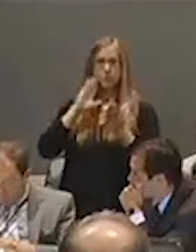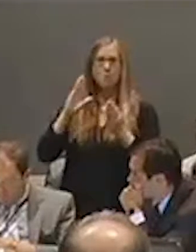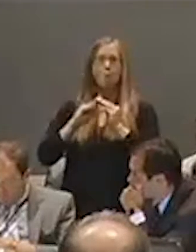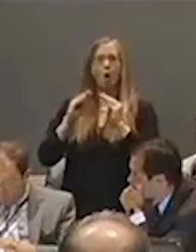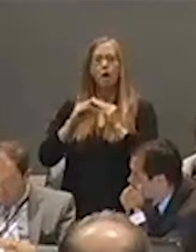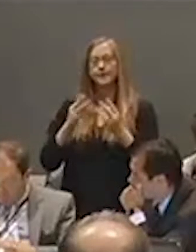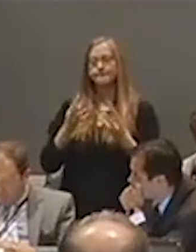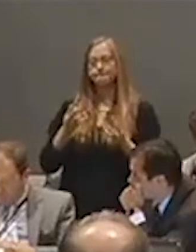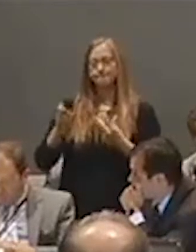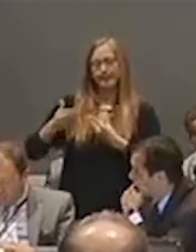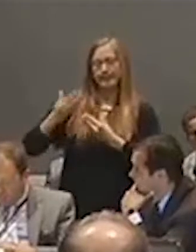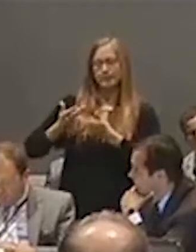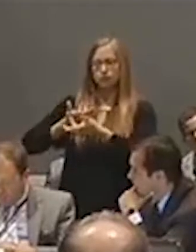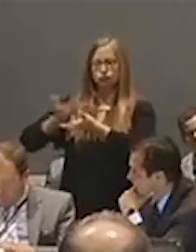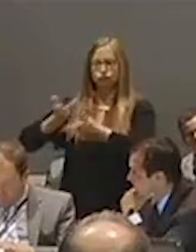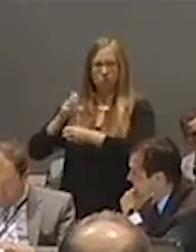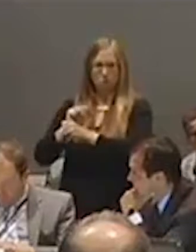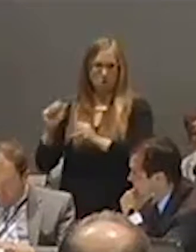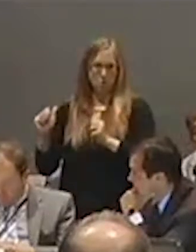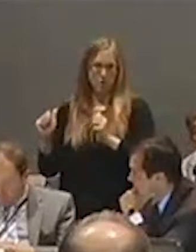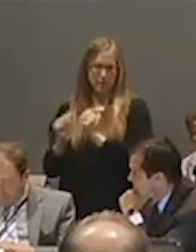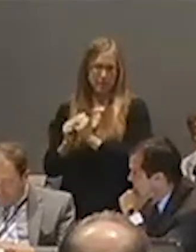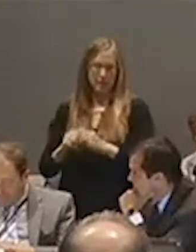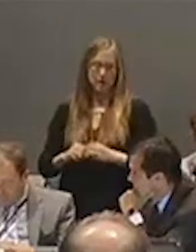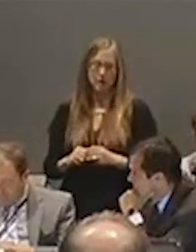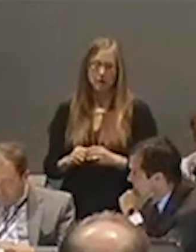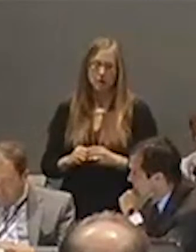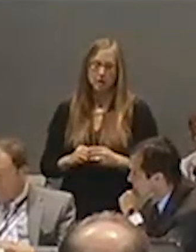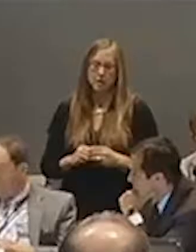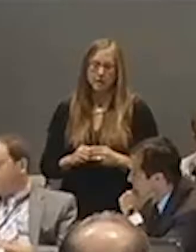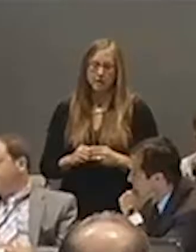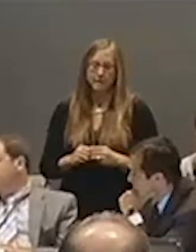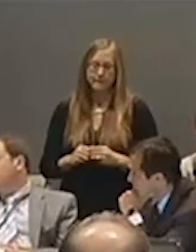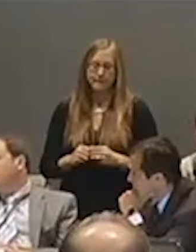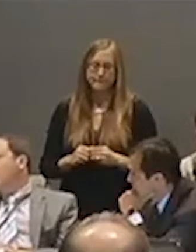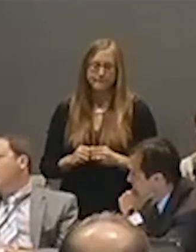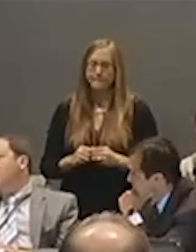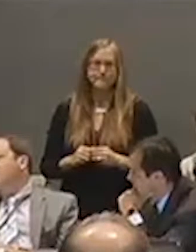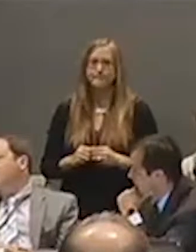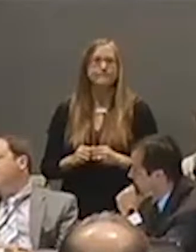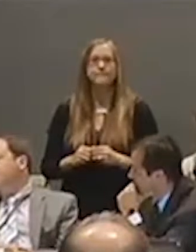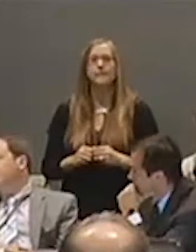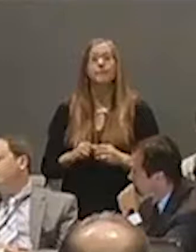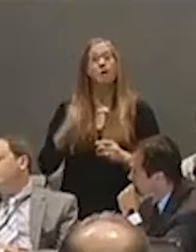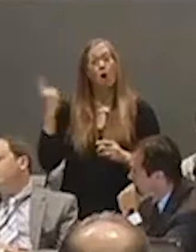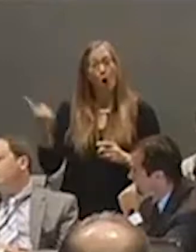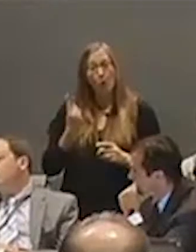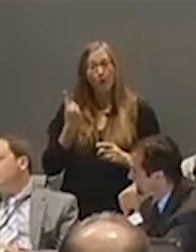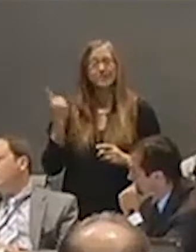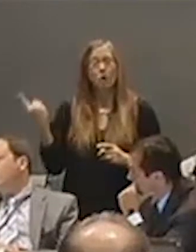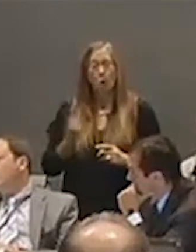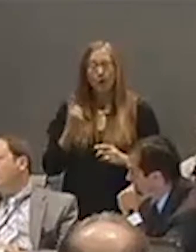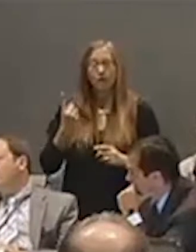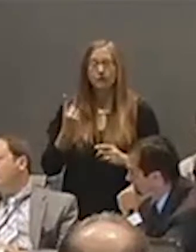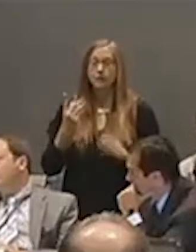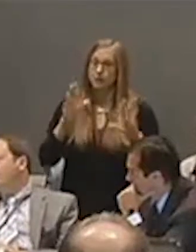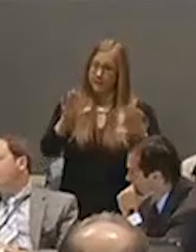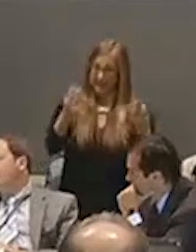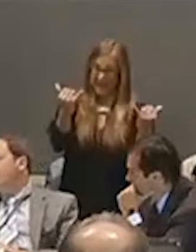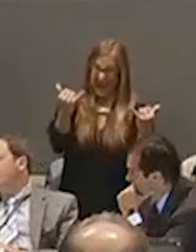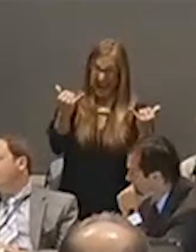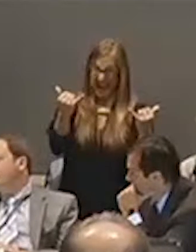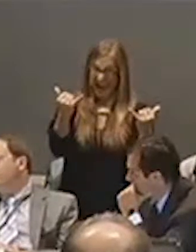to work with. But I think we have to be always aware, because right now